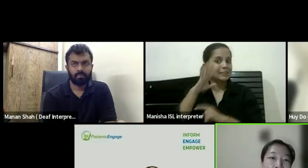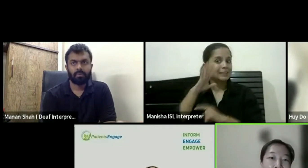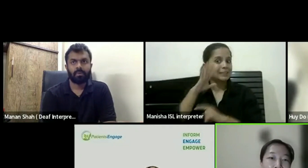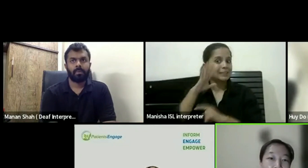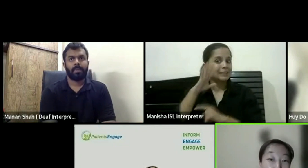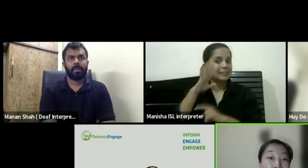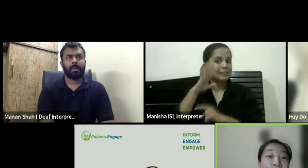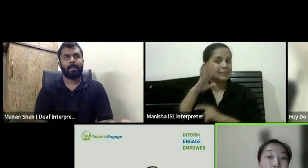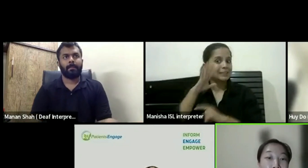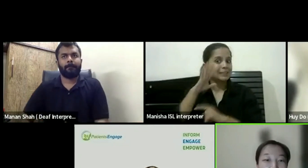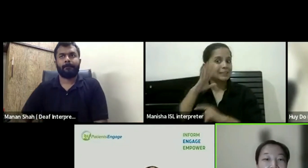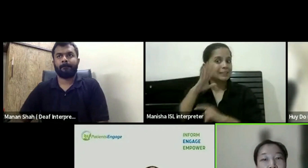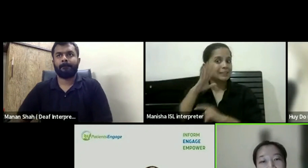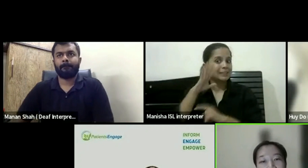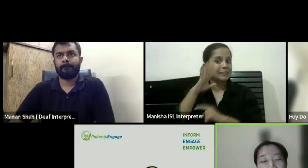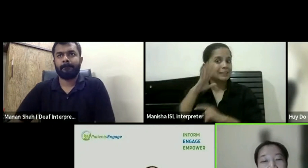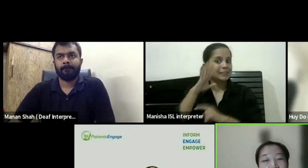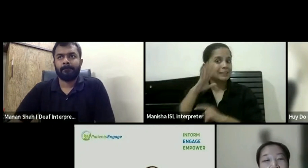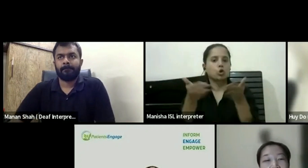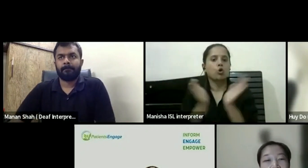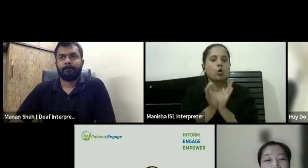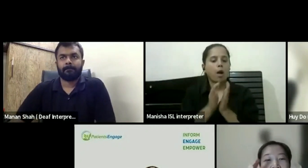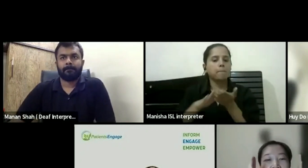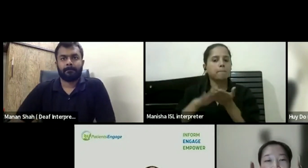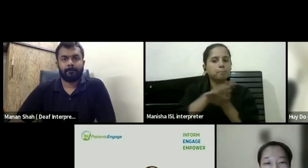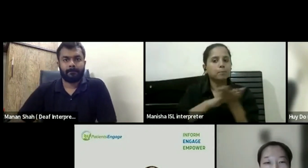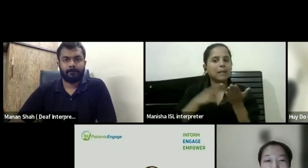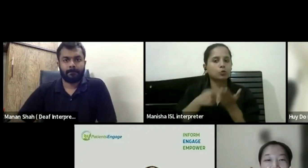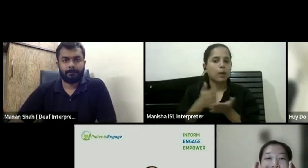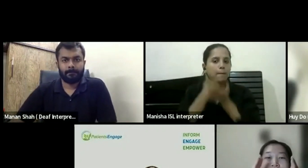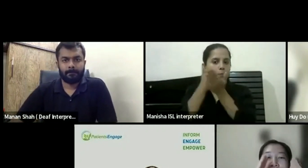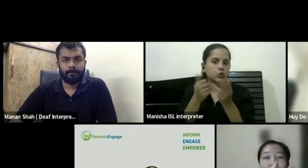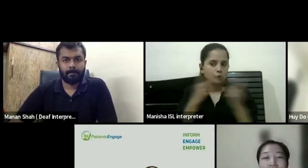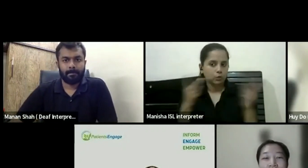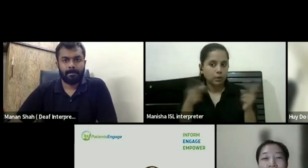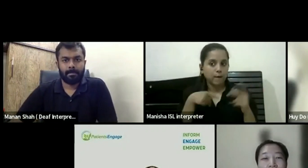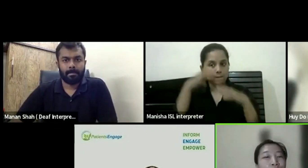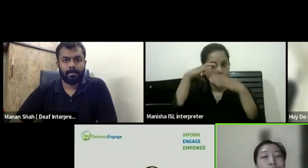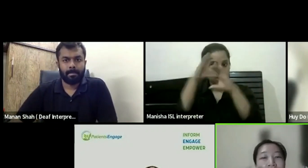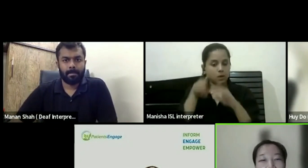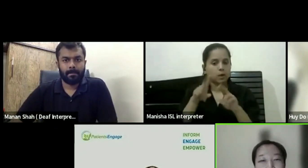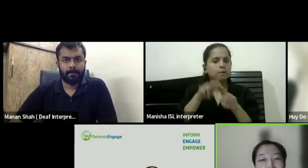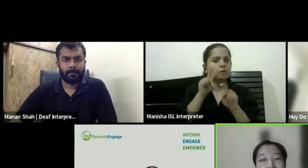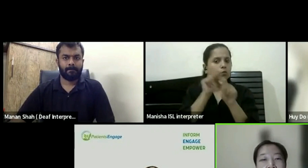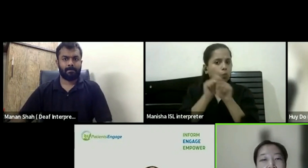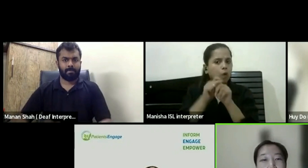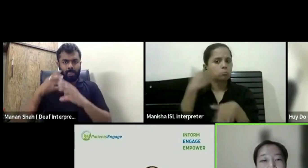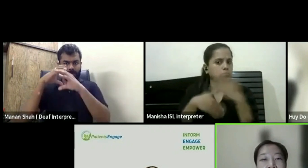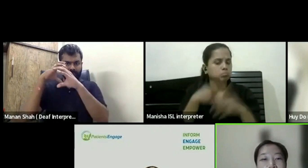point of community-based rehabilitation. Right. And when we focus on function, we can